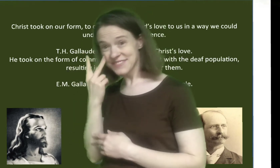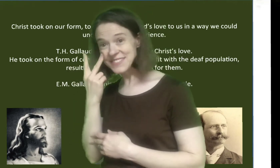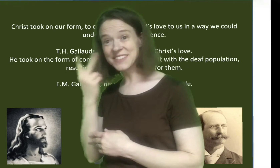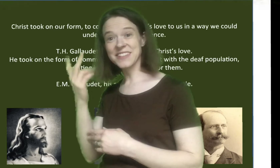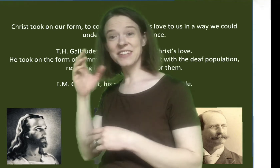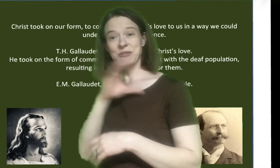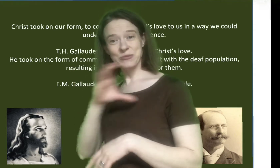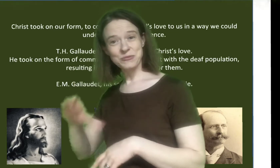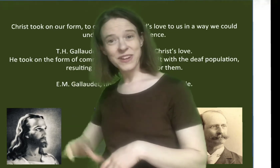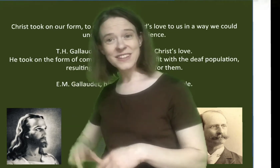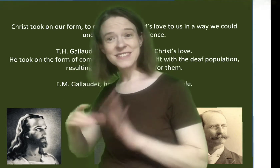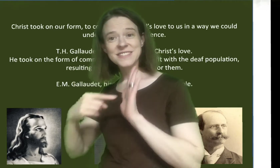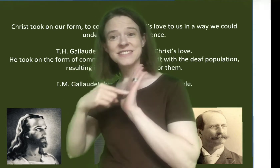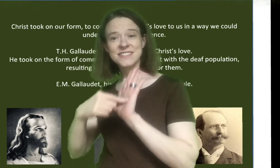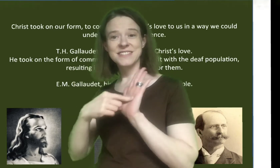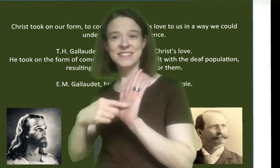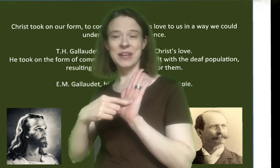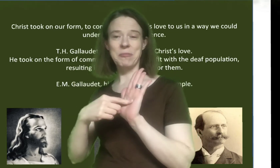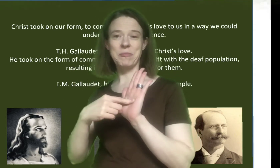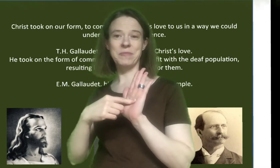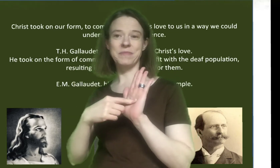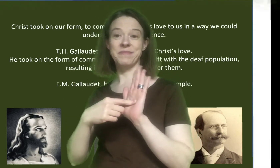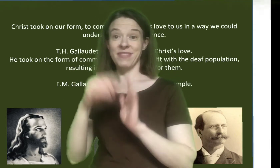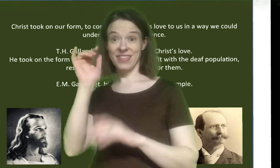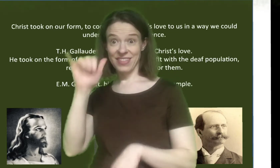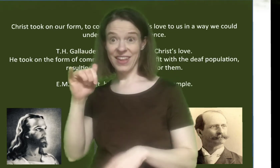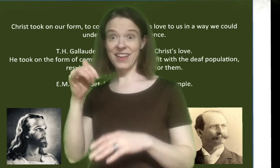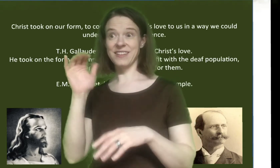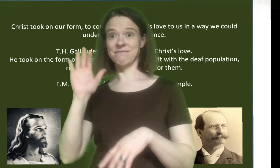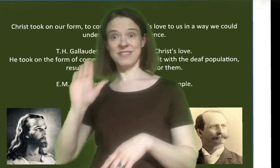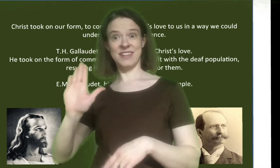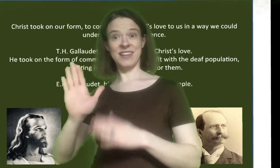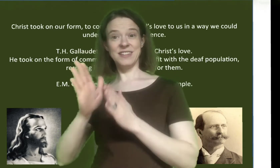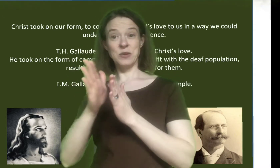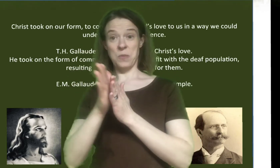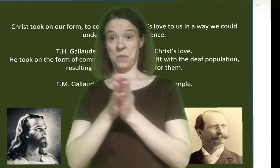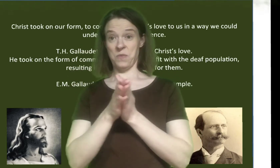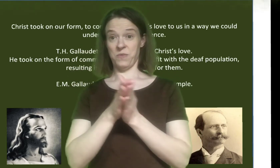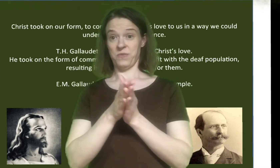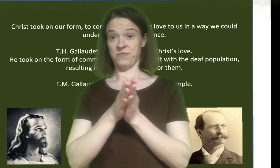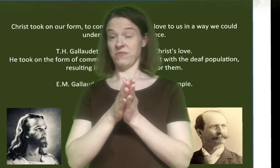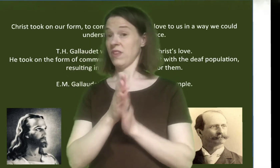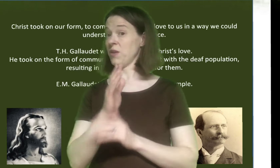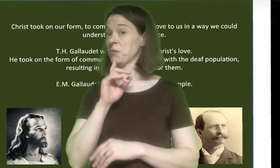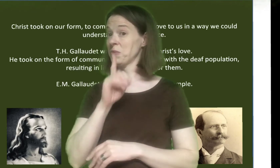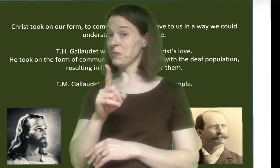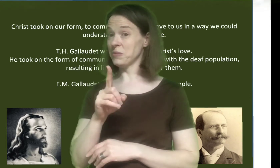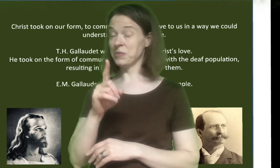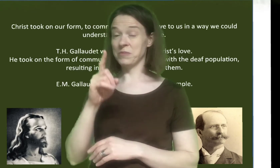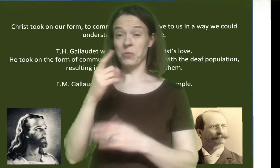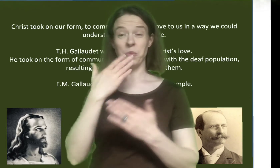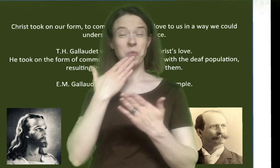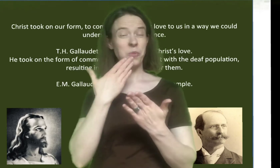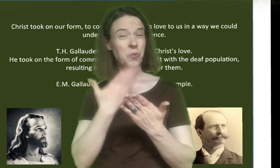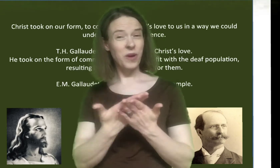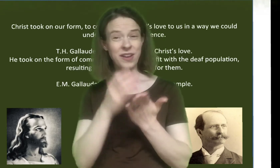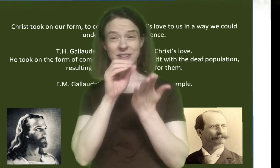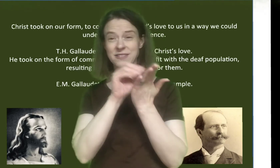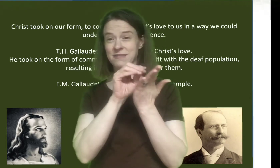He had seen Christ's example, and that was his motivation. It is